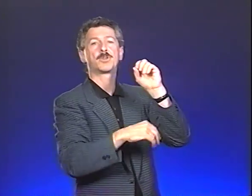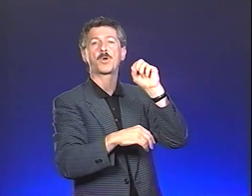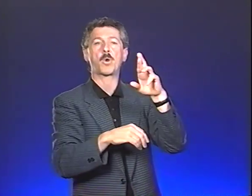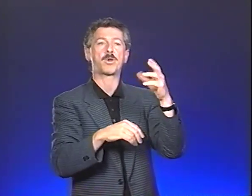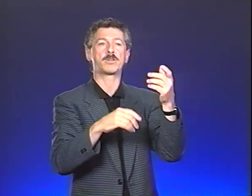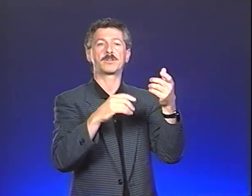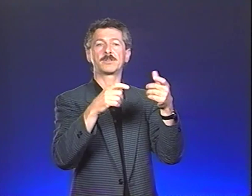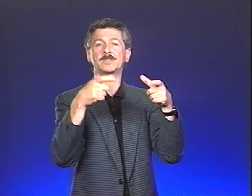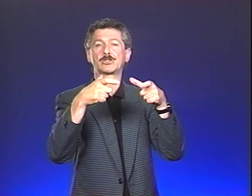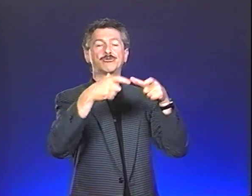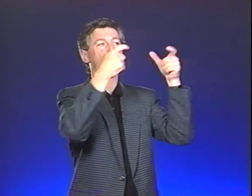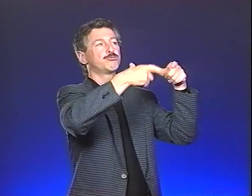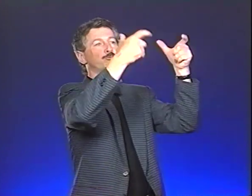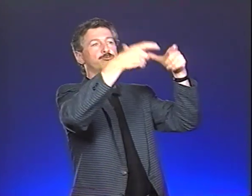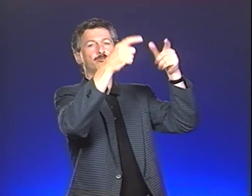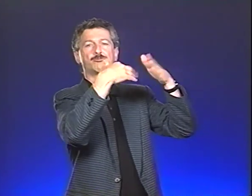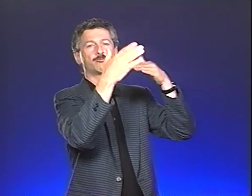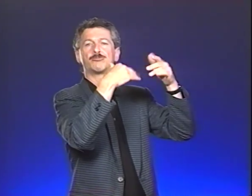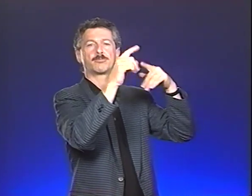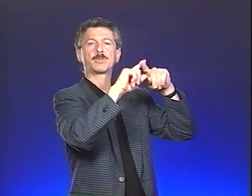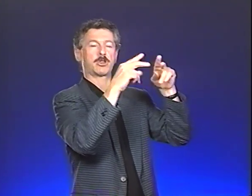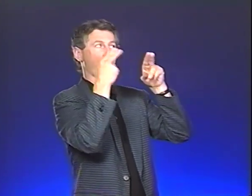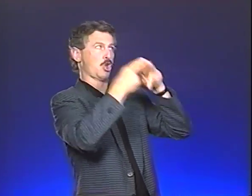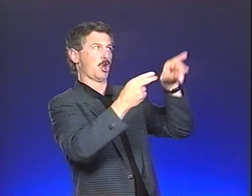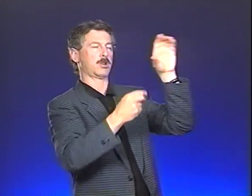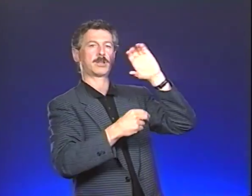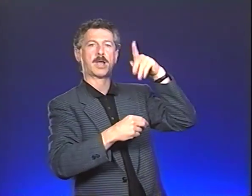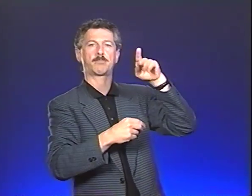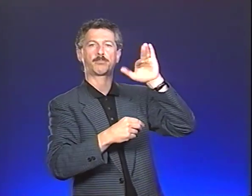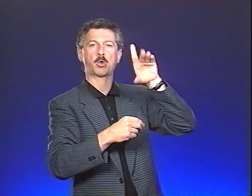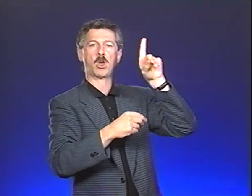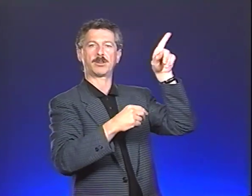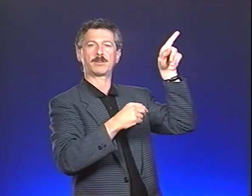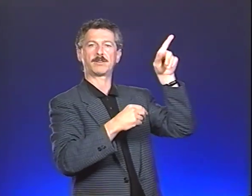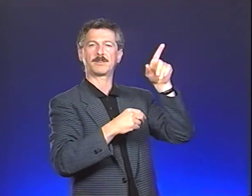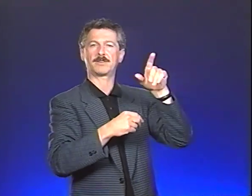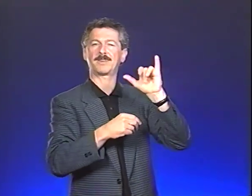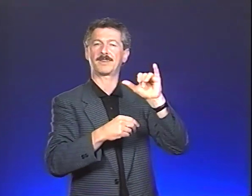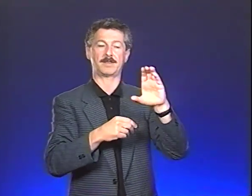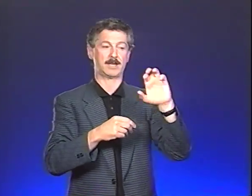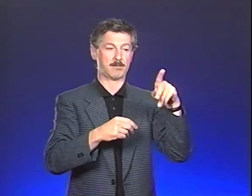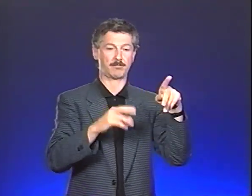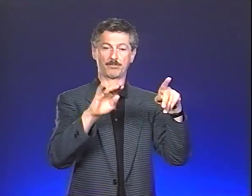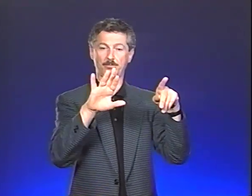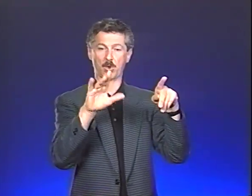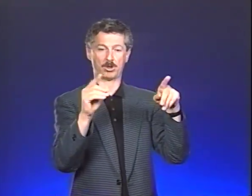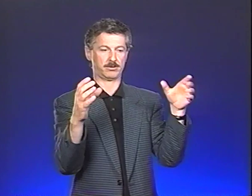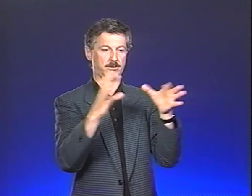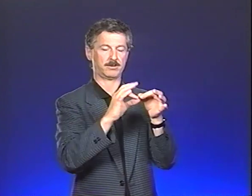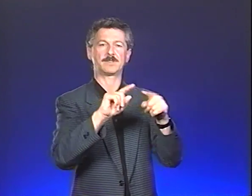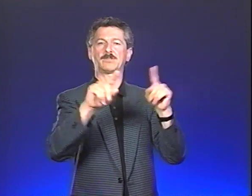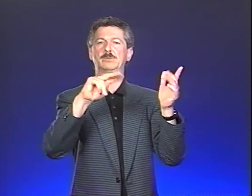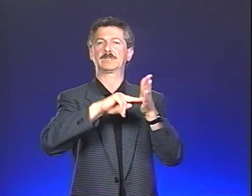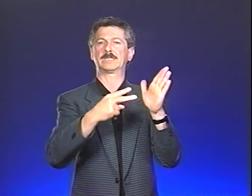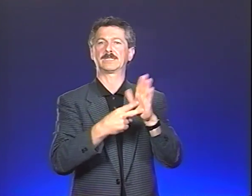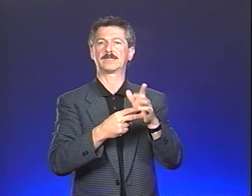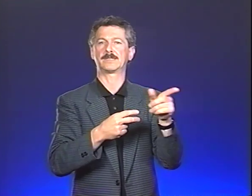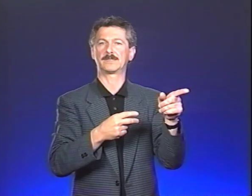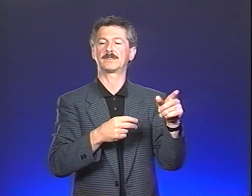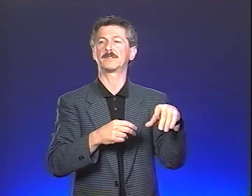can hold sweaters, boxes of cereal, plates, and so forth. Even though it's used for a variety of